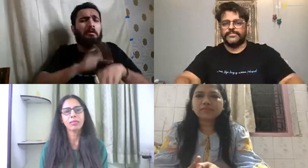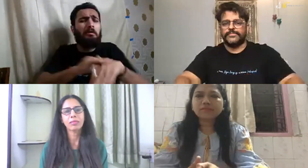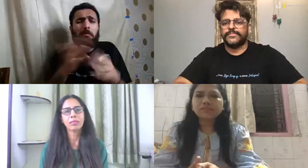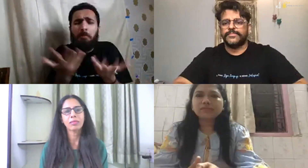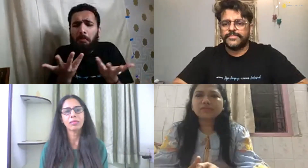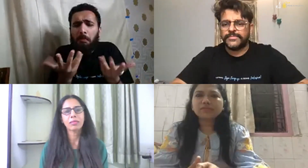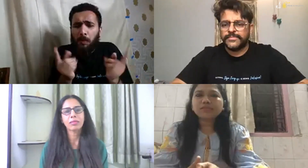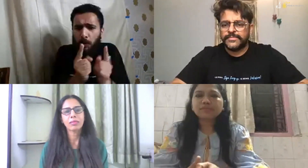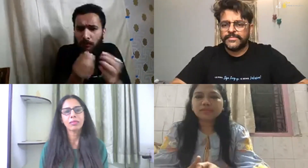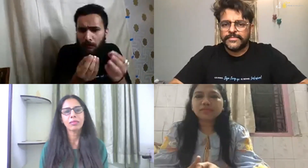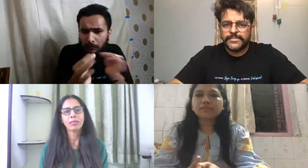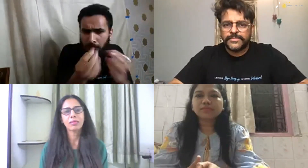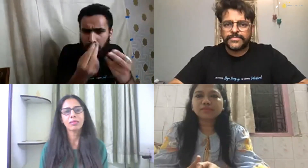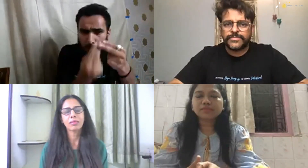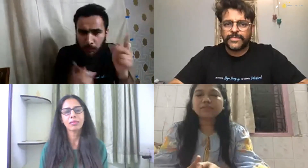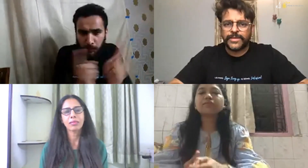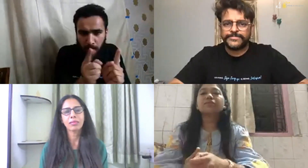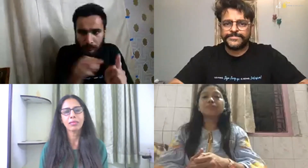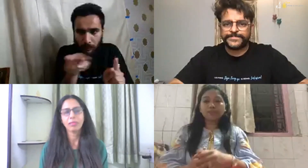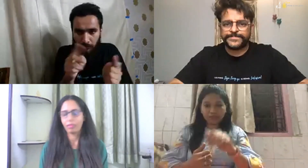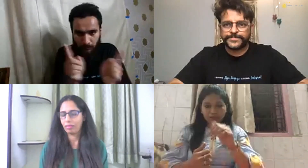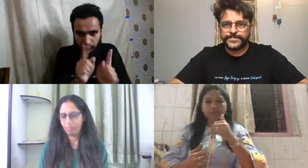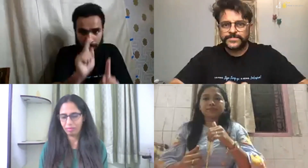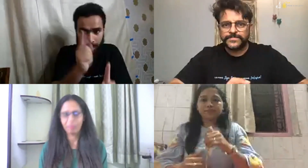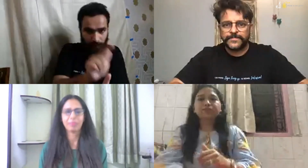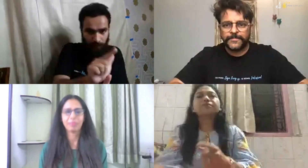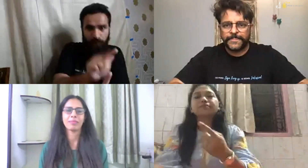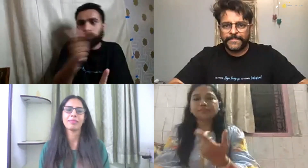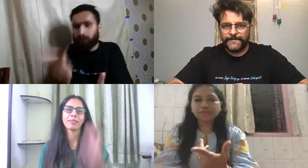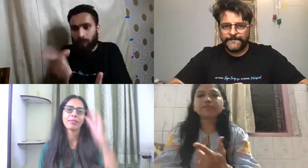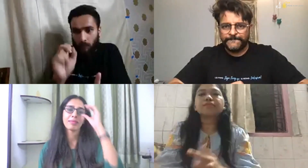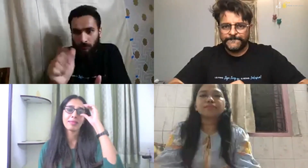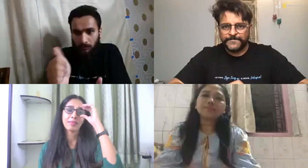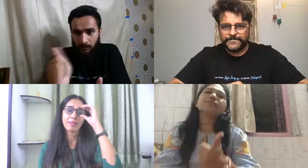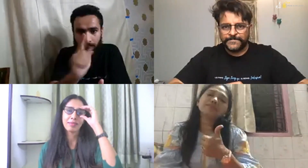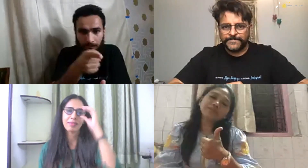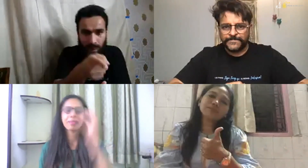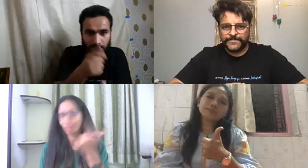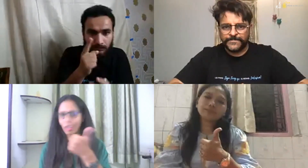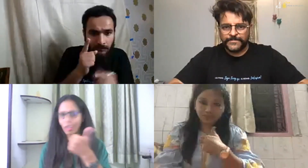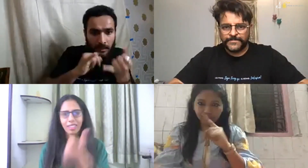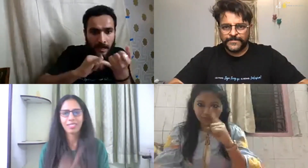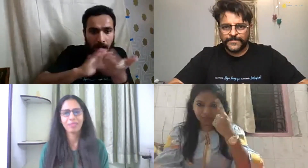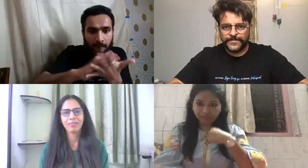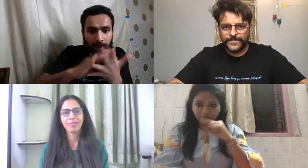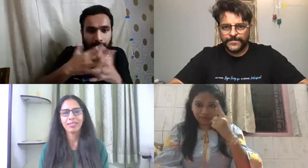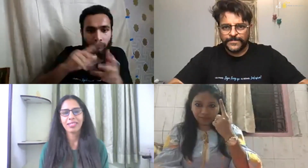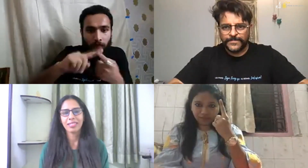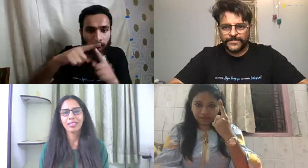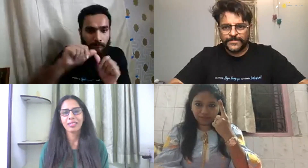entrepreneur. And how did you decide that you will go ahead and start your own business? Can you give us a quick, first maybe you can do turn by